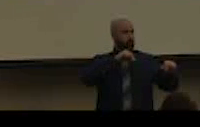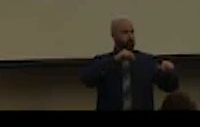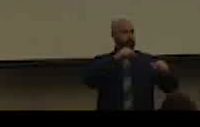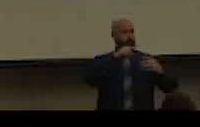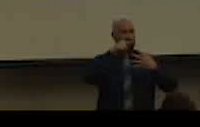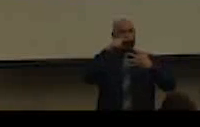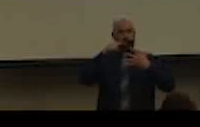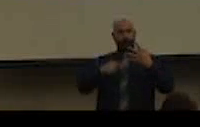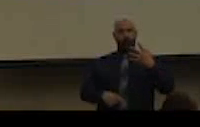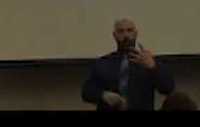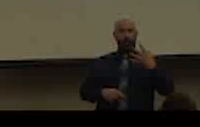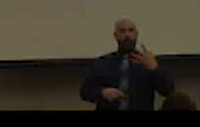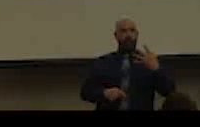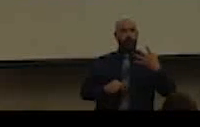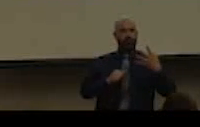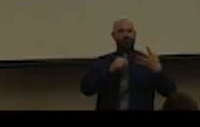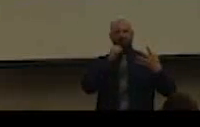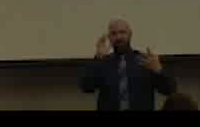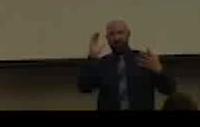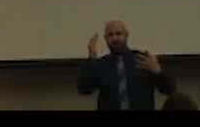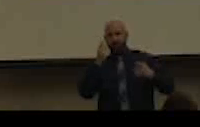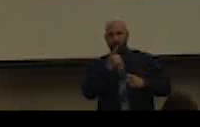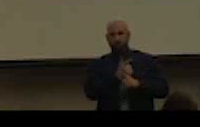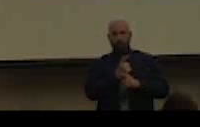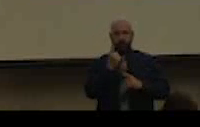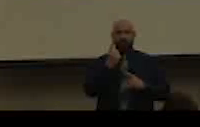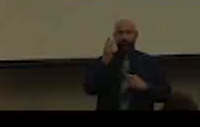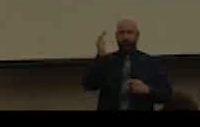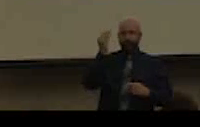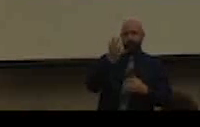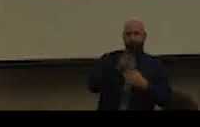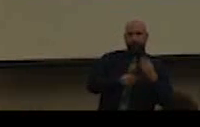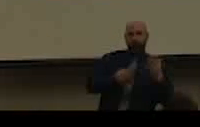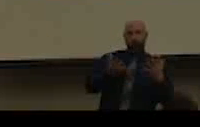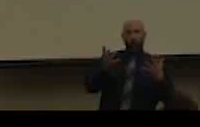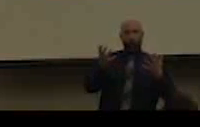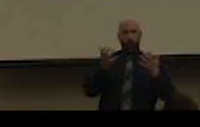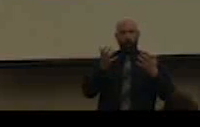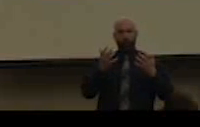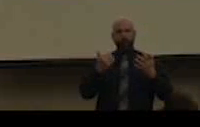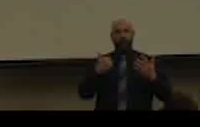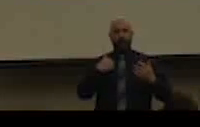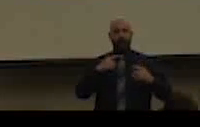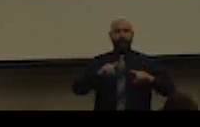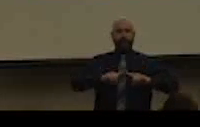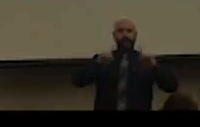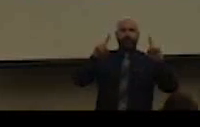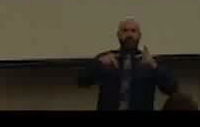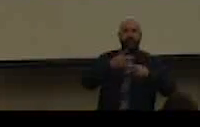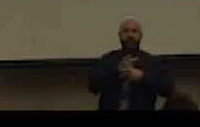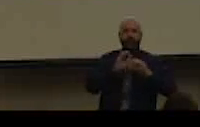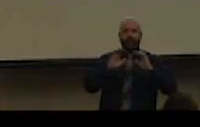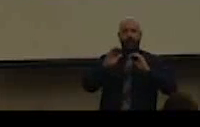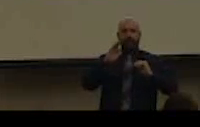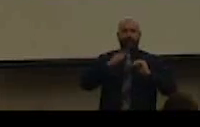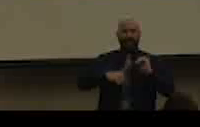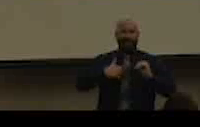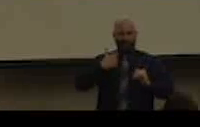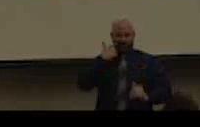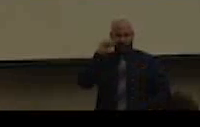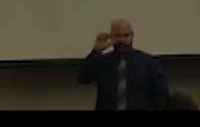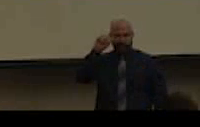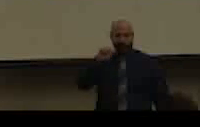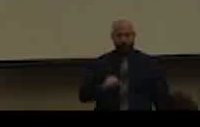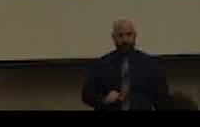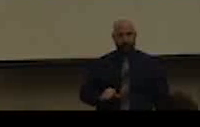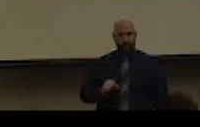not seeming right, something seeming missing, or a desire to have a different set of conversations than I just named. You